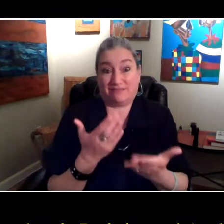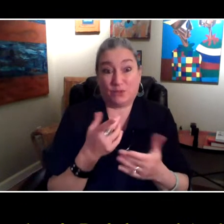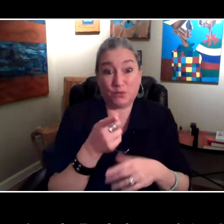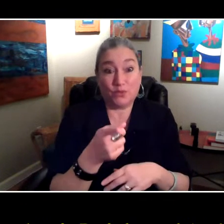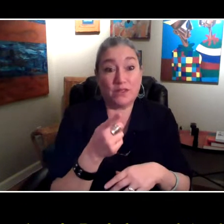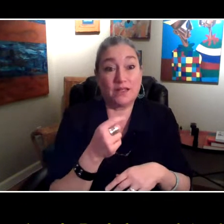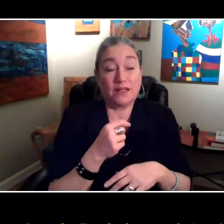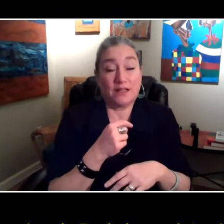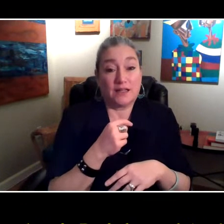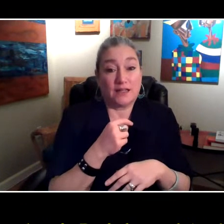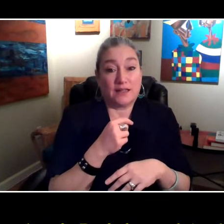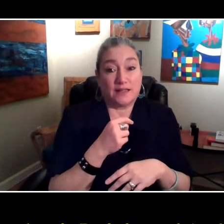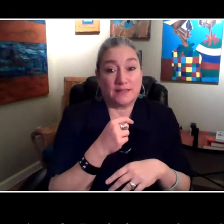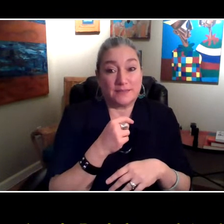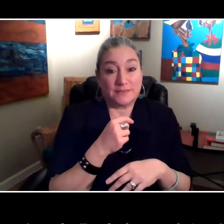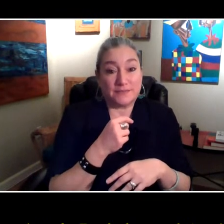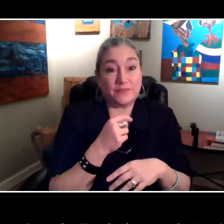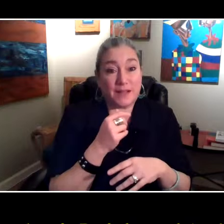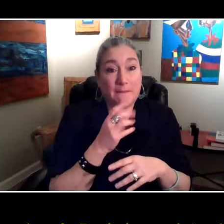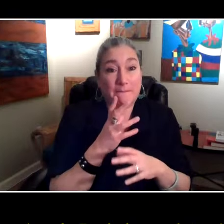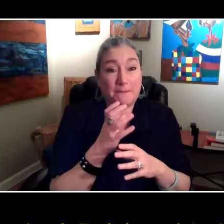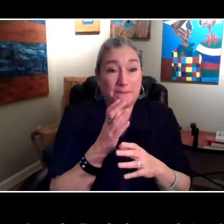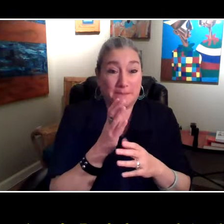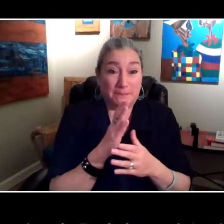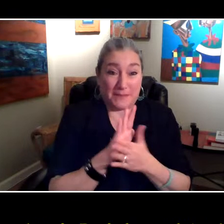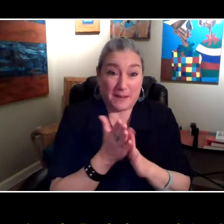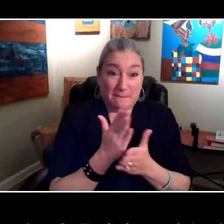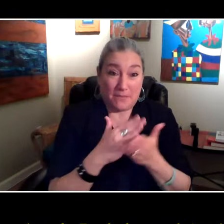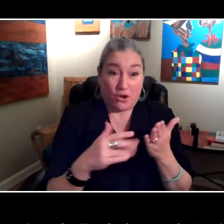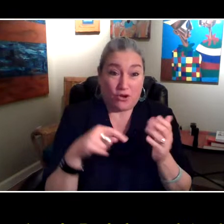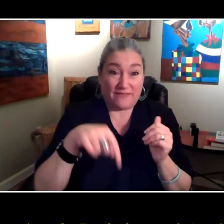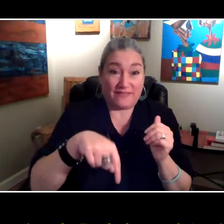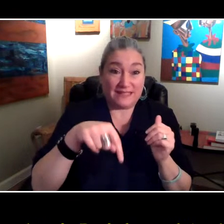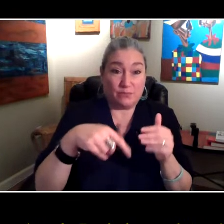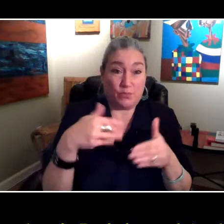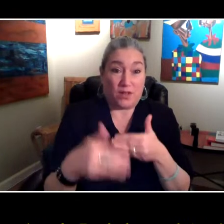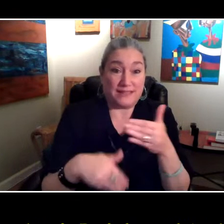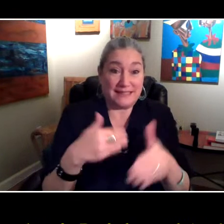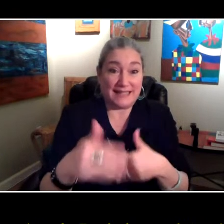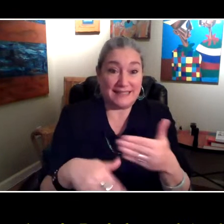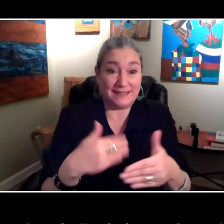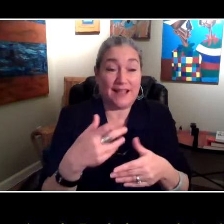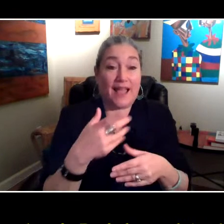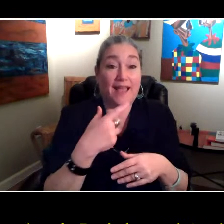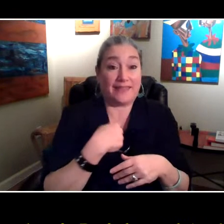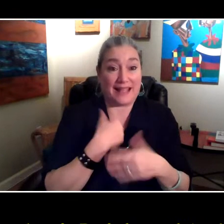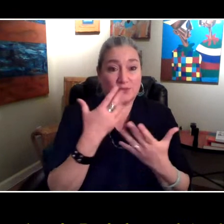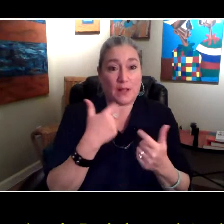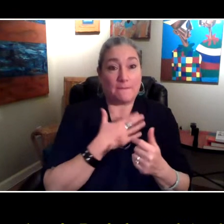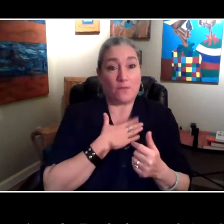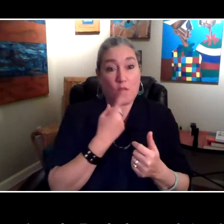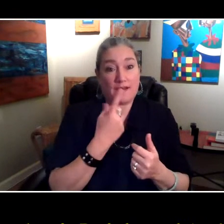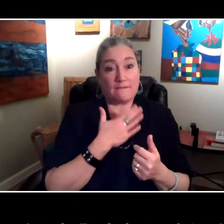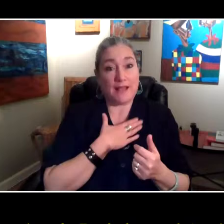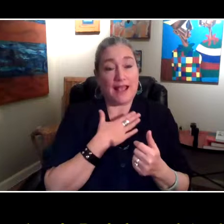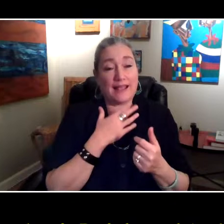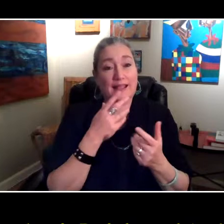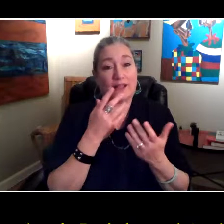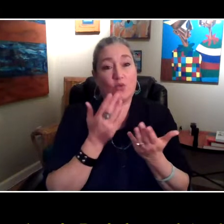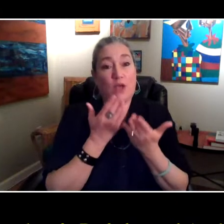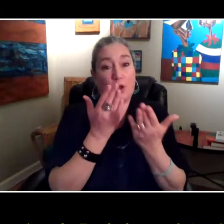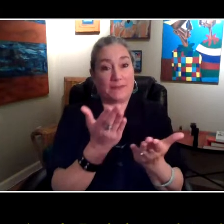successful, because of collaboration. And so what I would recommend to you is become part of